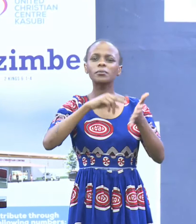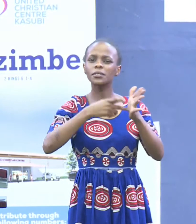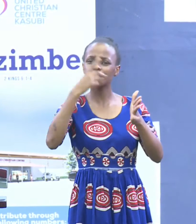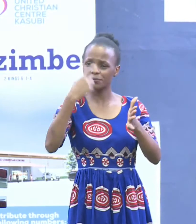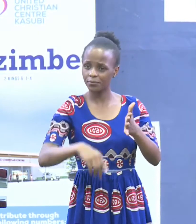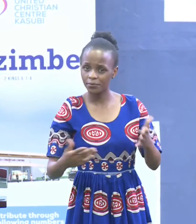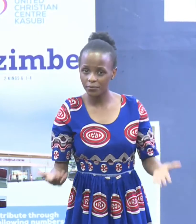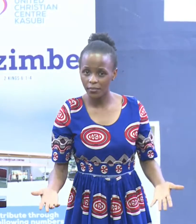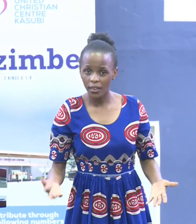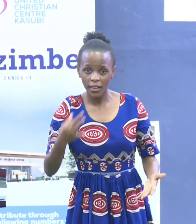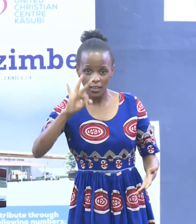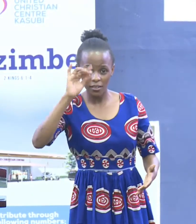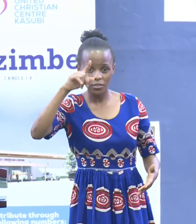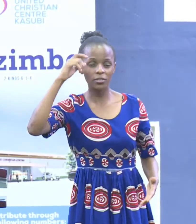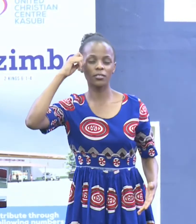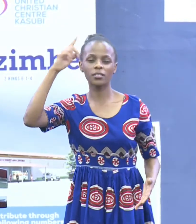firstborn means,